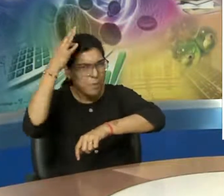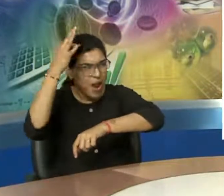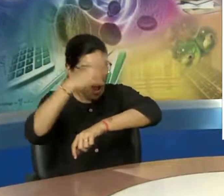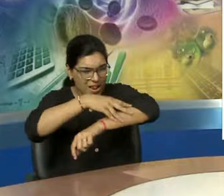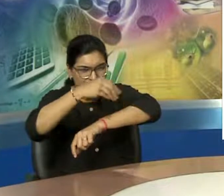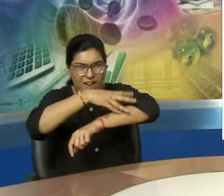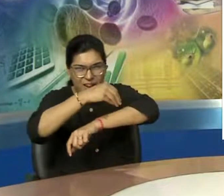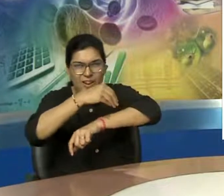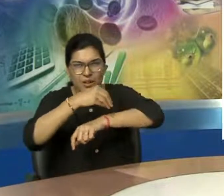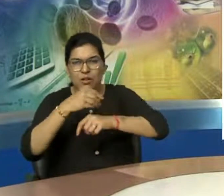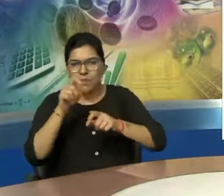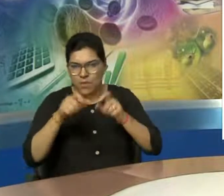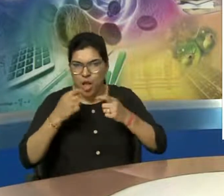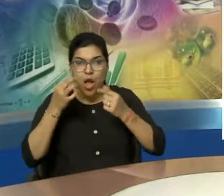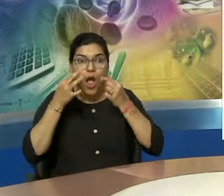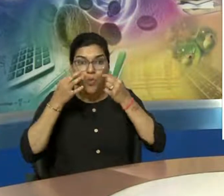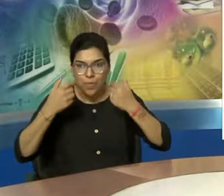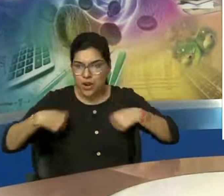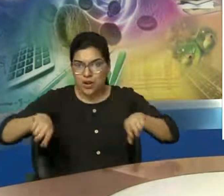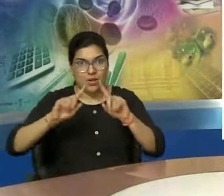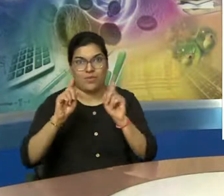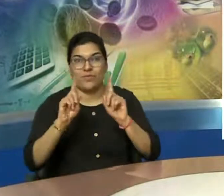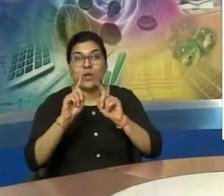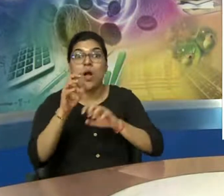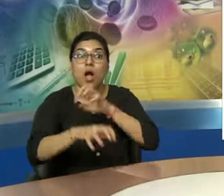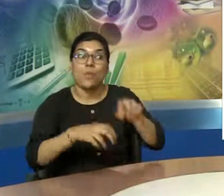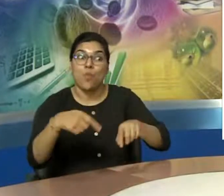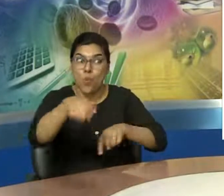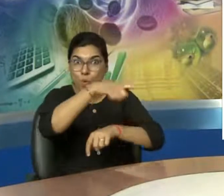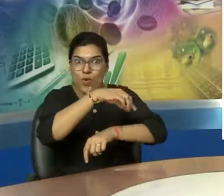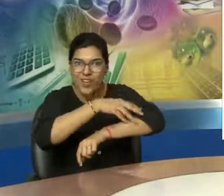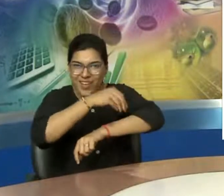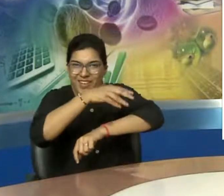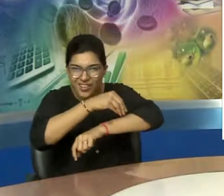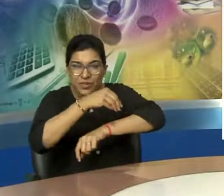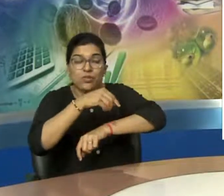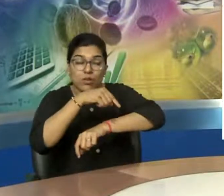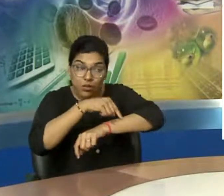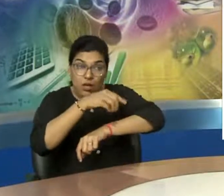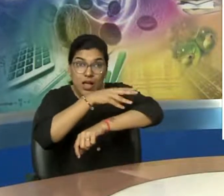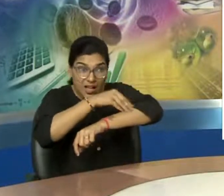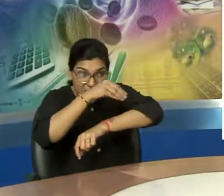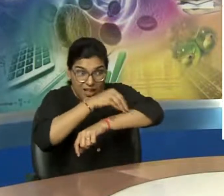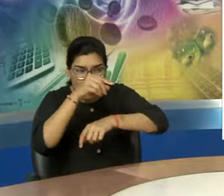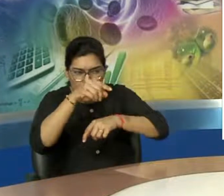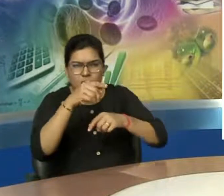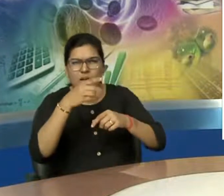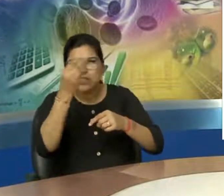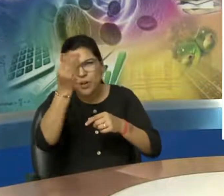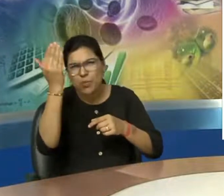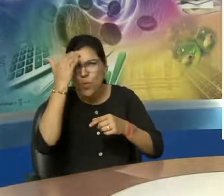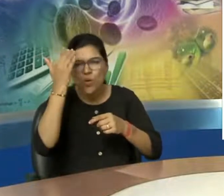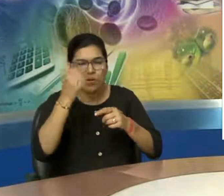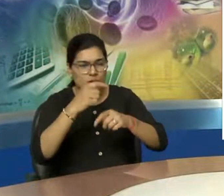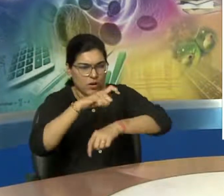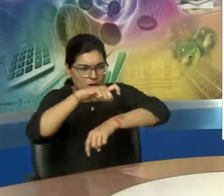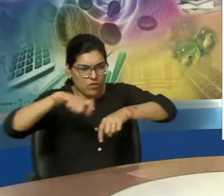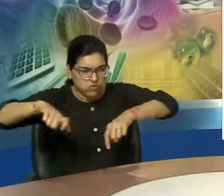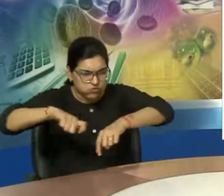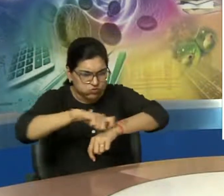All the animals you must have seen, all the wild animals generally they have the